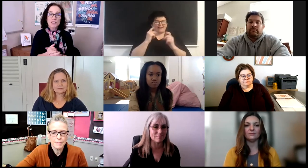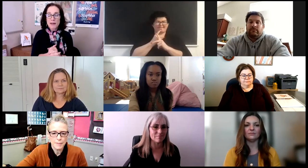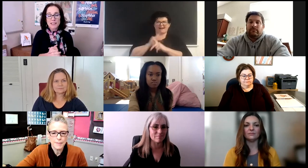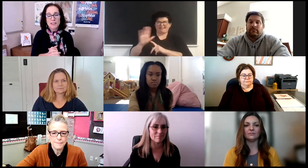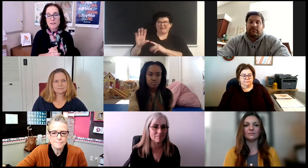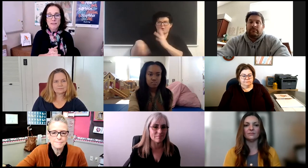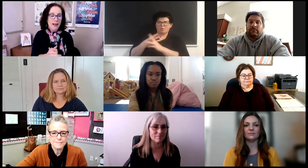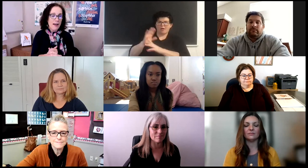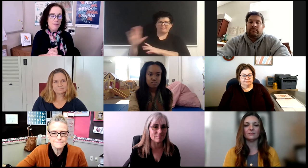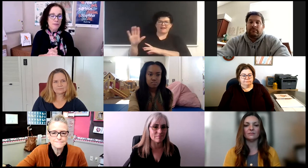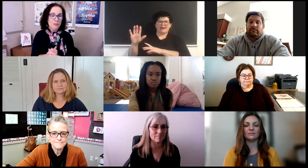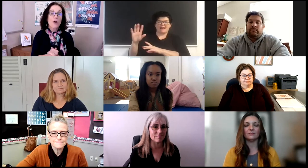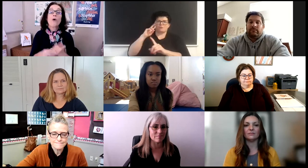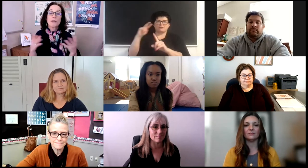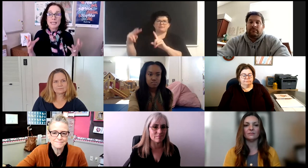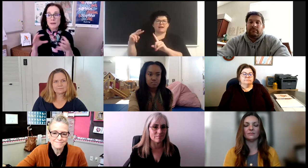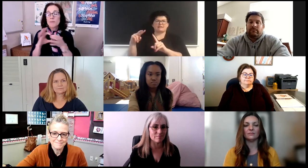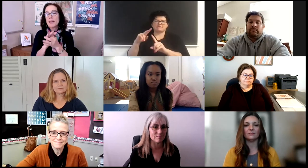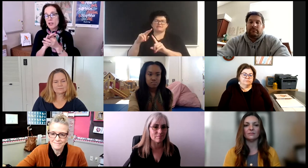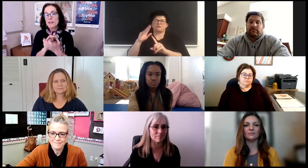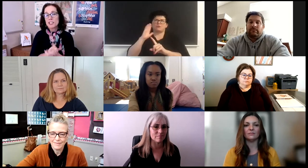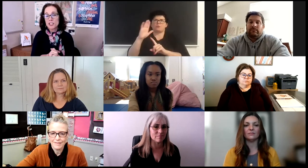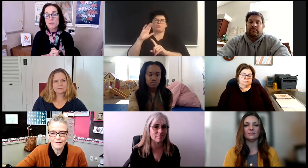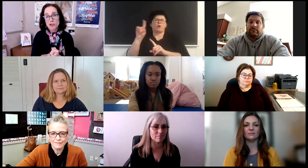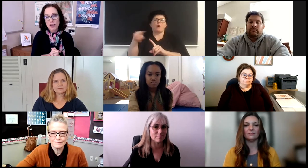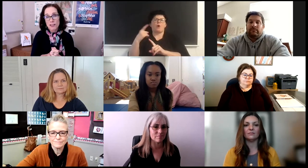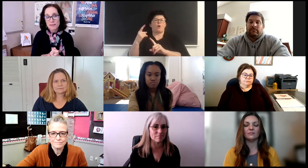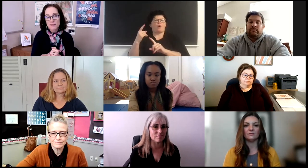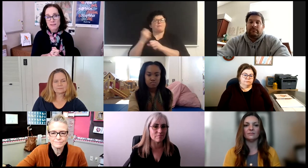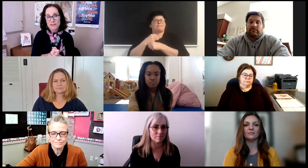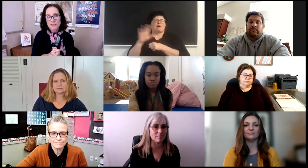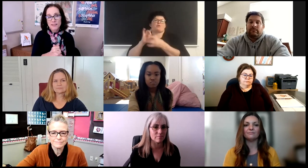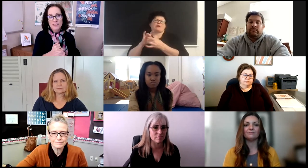their perspective will only make your relationship stronger.